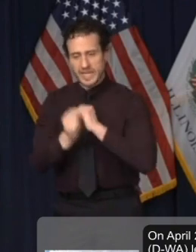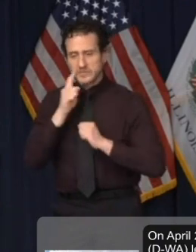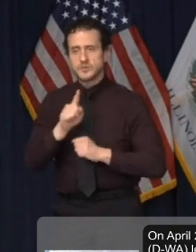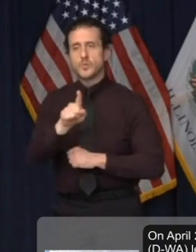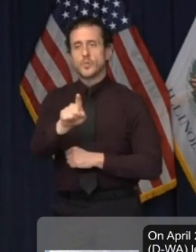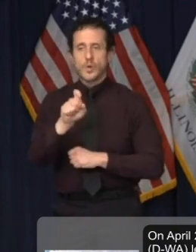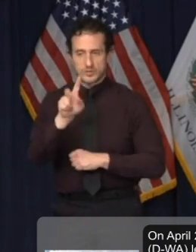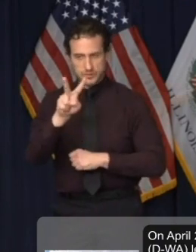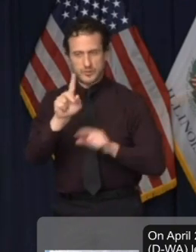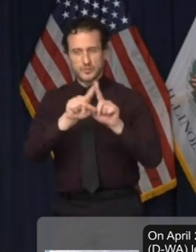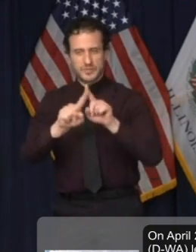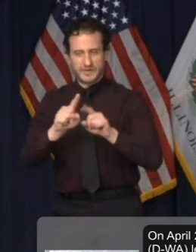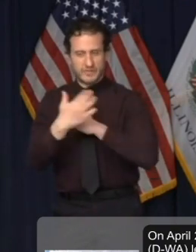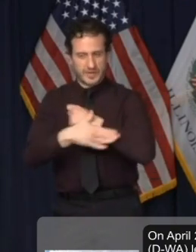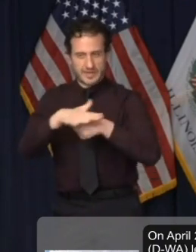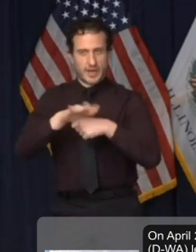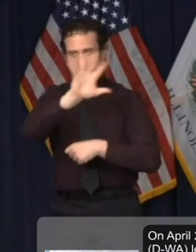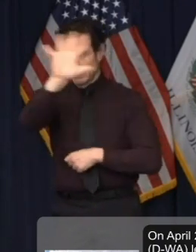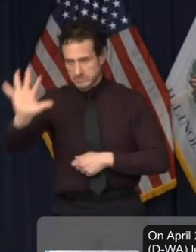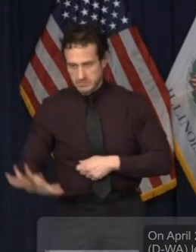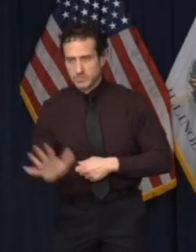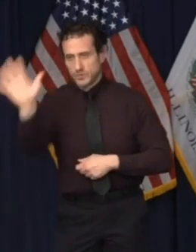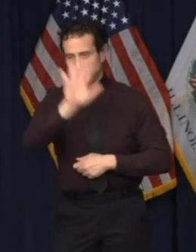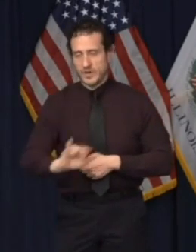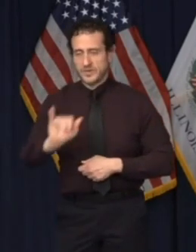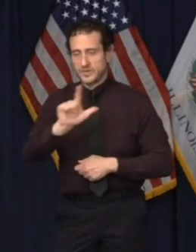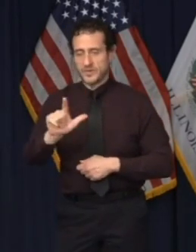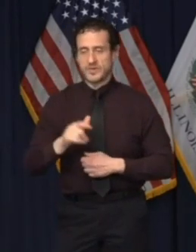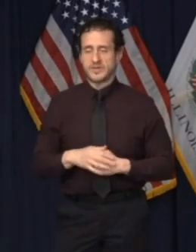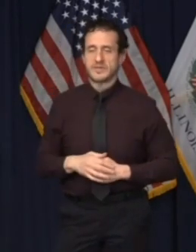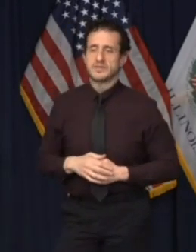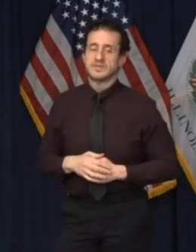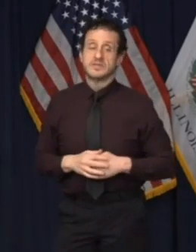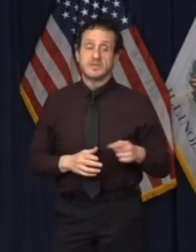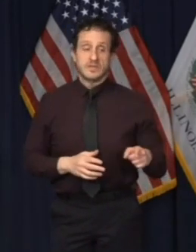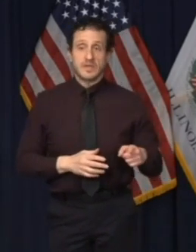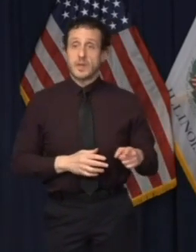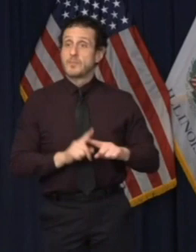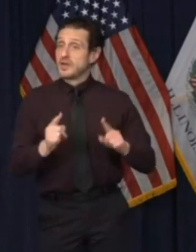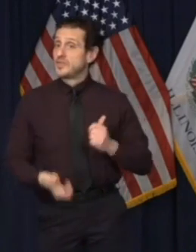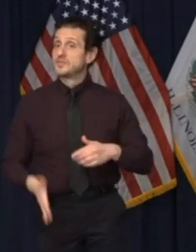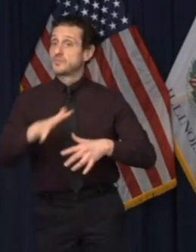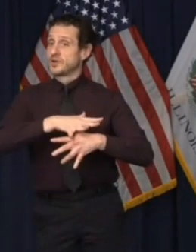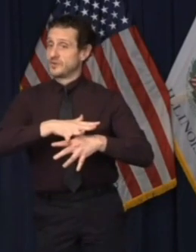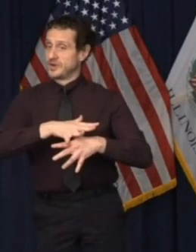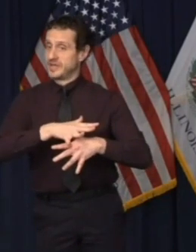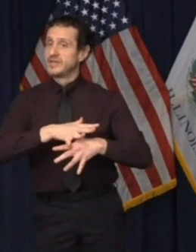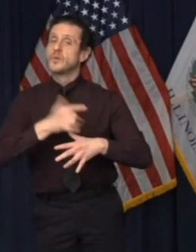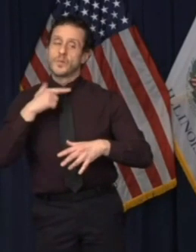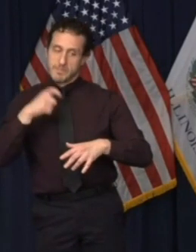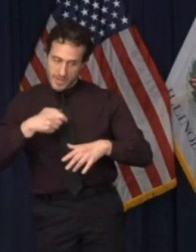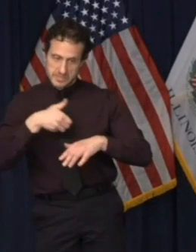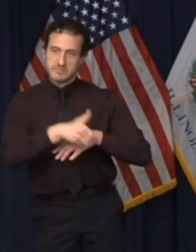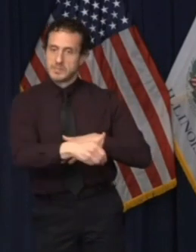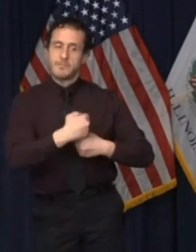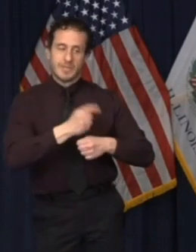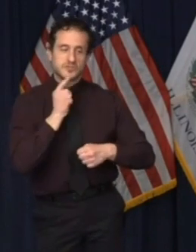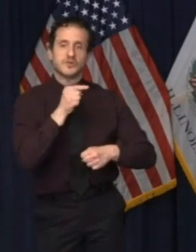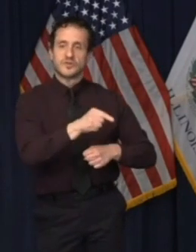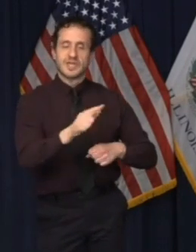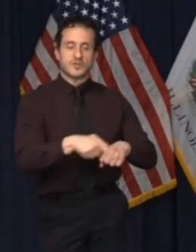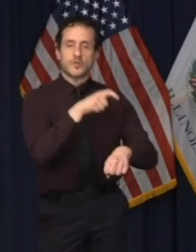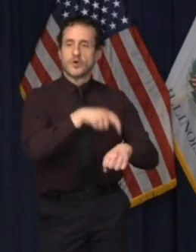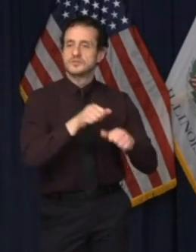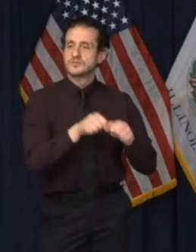health departments that when it comes to distribution, the long-term care facilities are priority recipients alongside